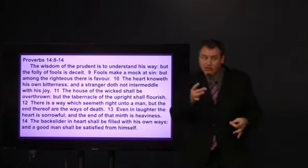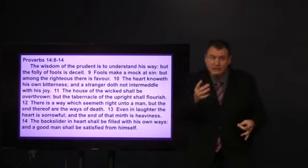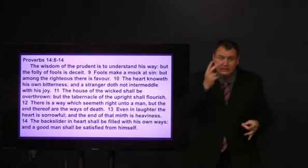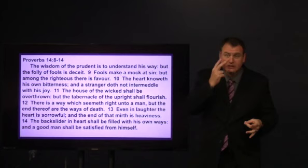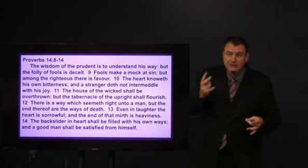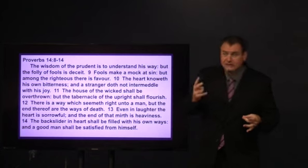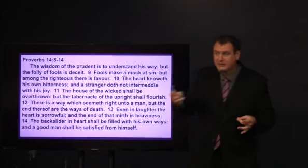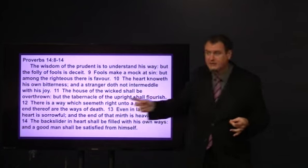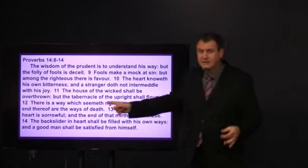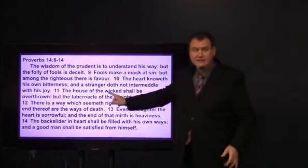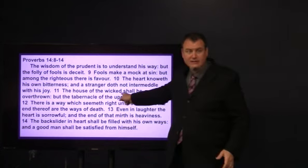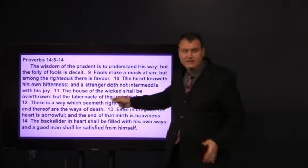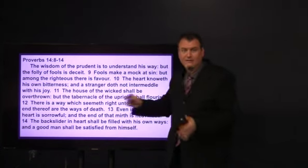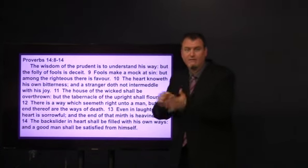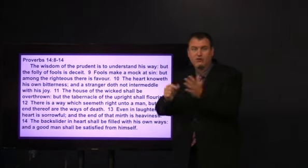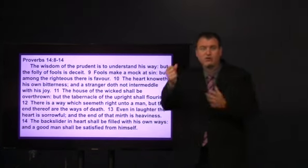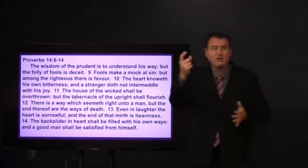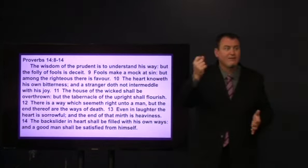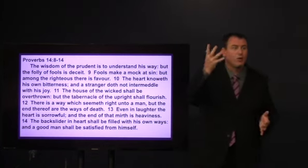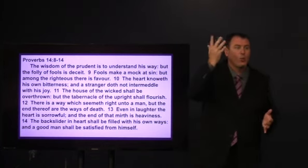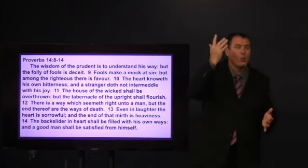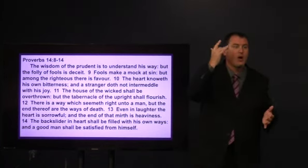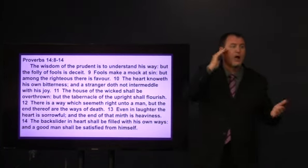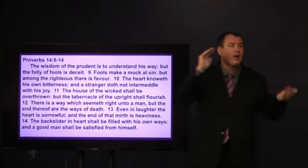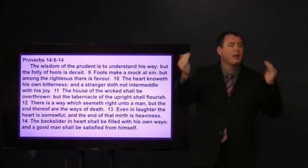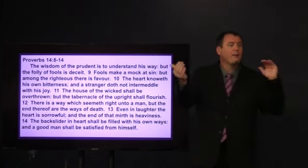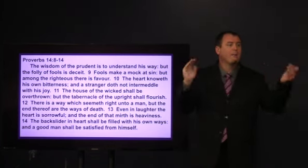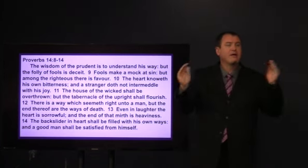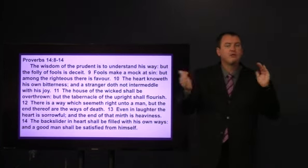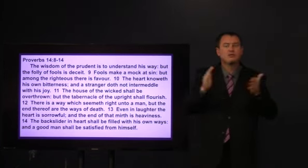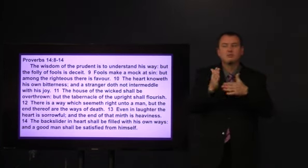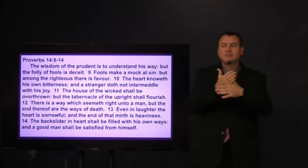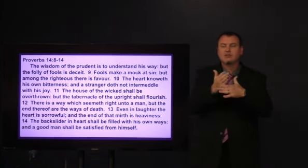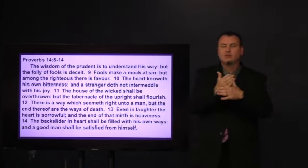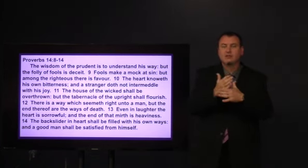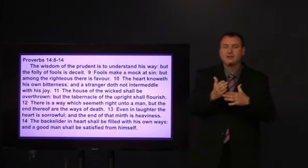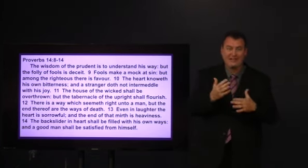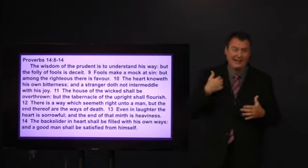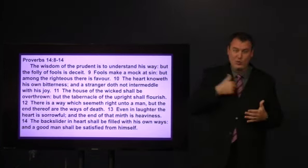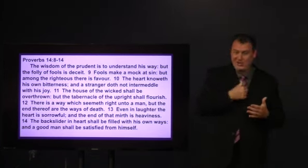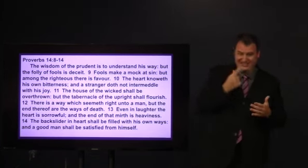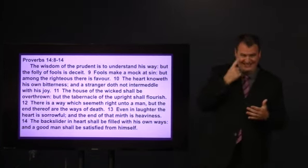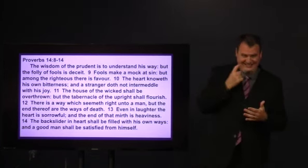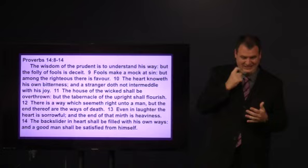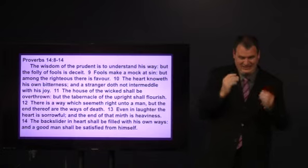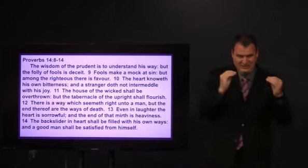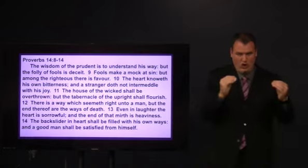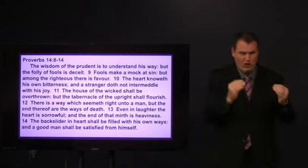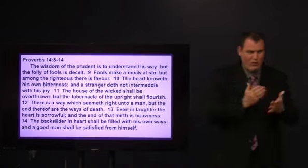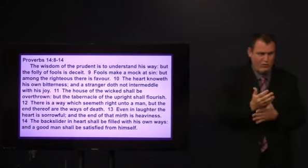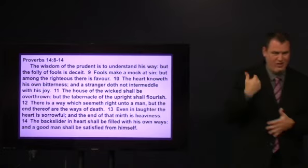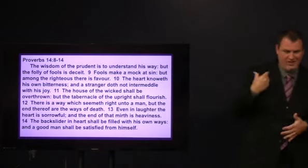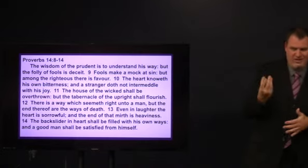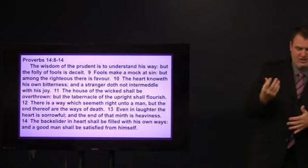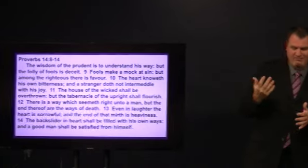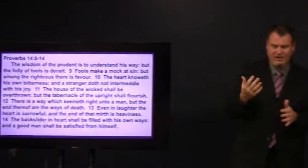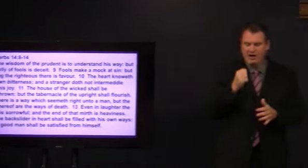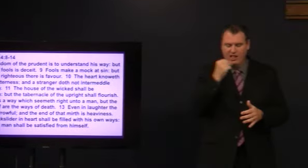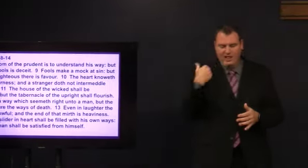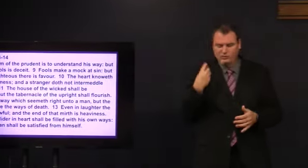11. This is interesting. You see, verse 11. Why are we comparing the king? And I just talked about this